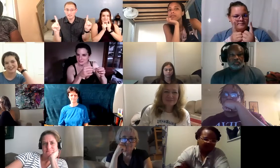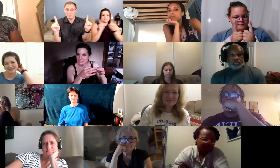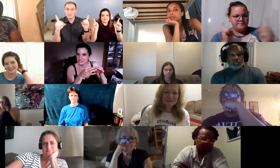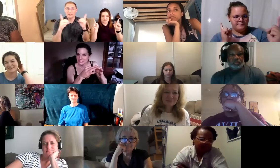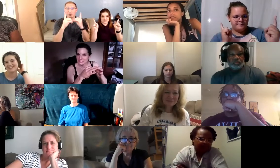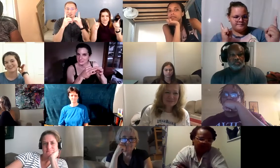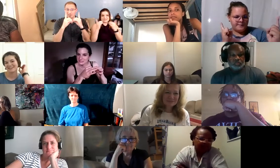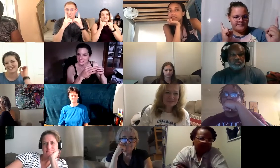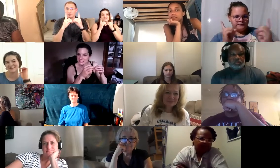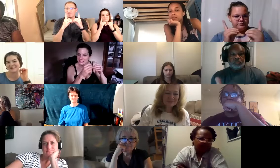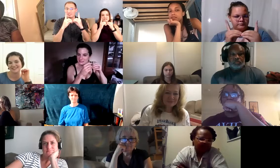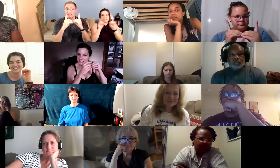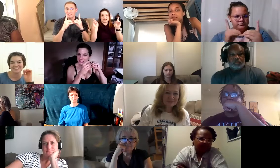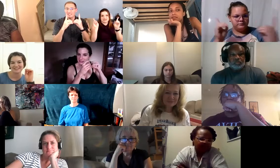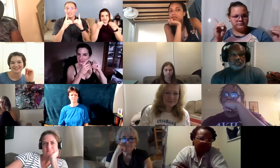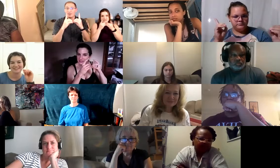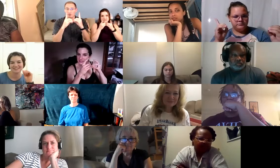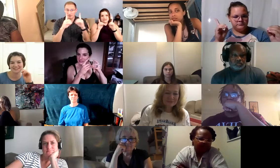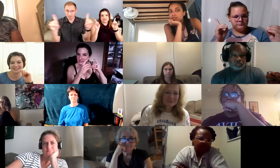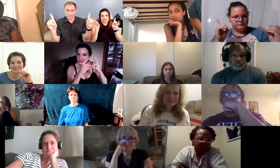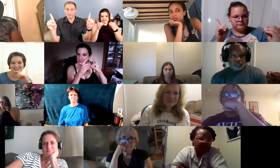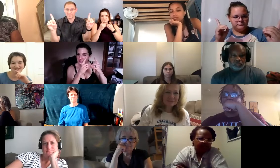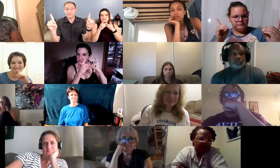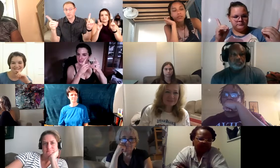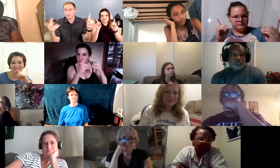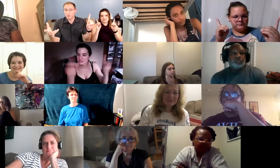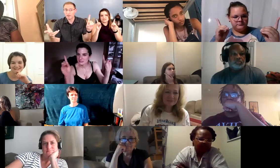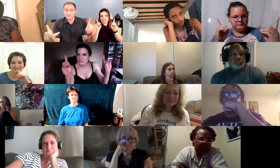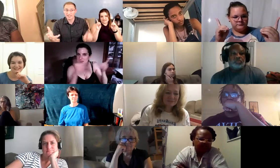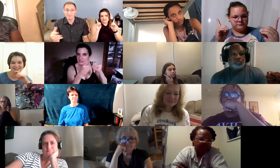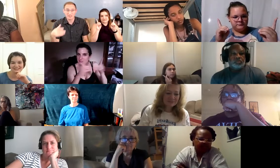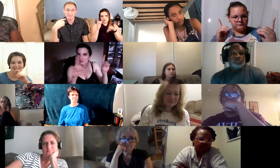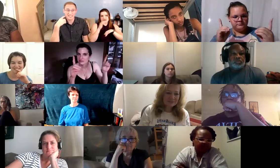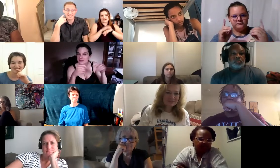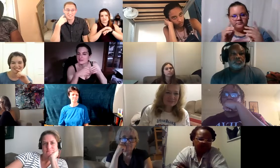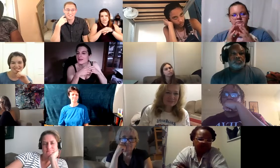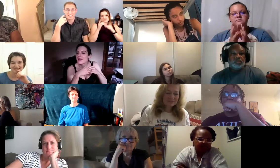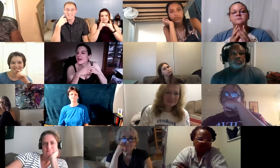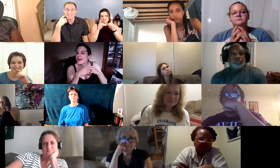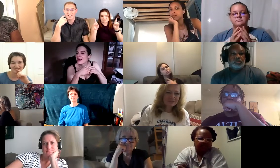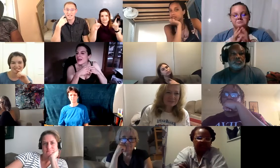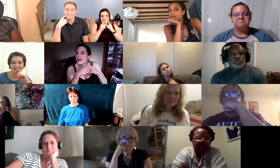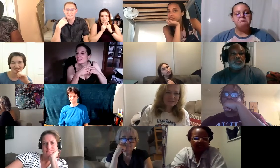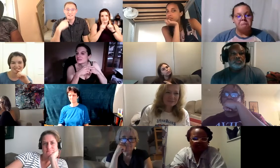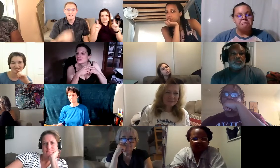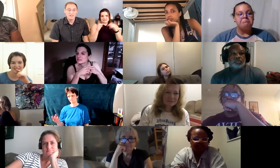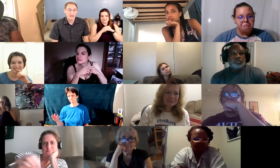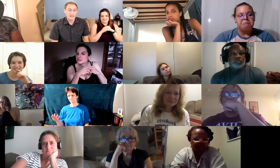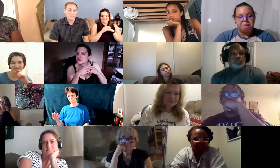classifier one, Mhm. but I've also seen it with the D, where with D for divorce, right? It's one of those More English English. initiated